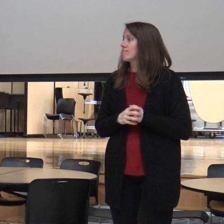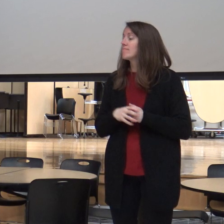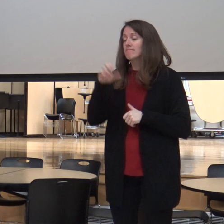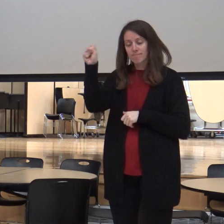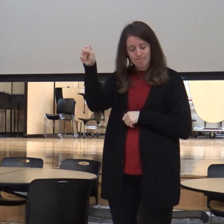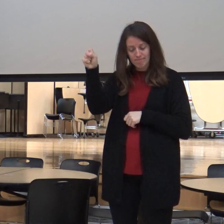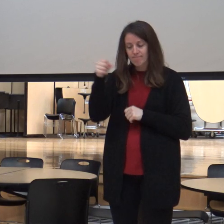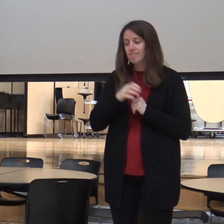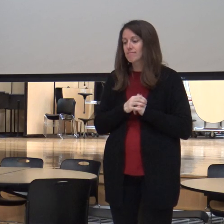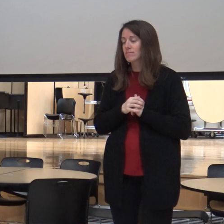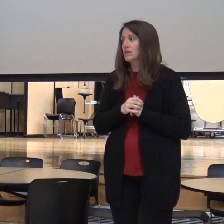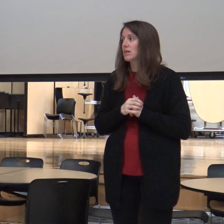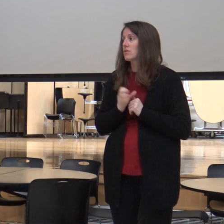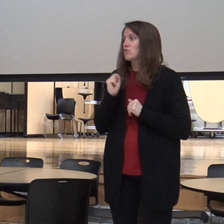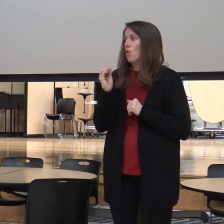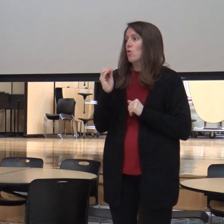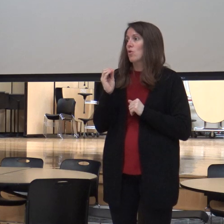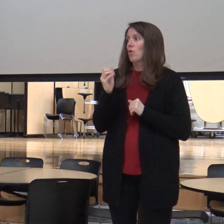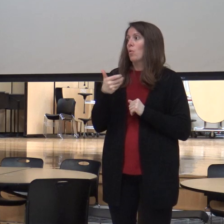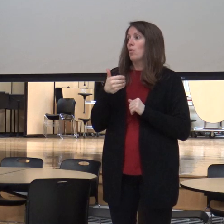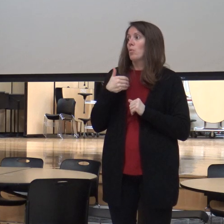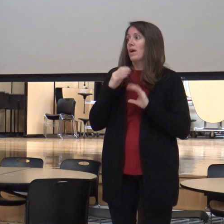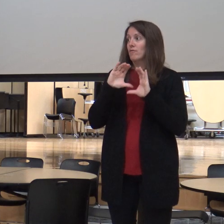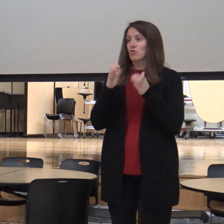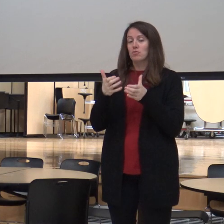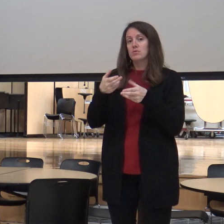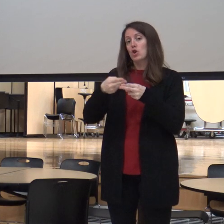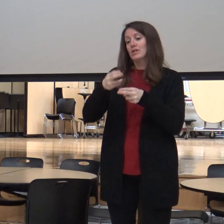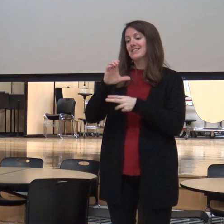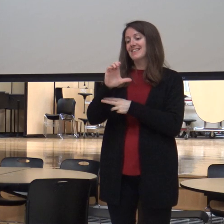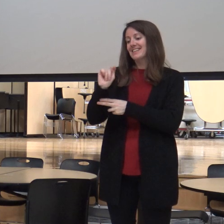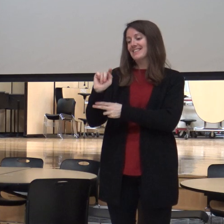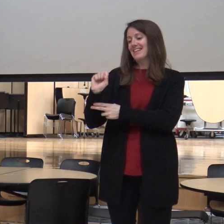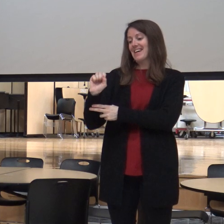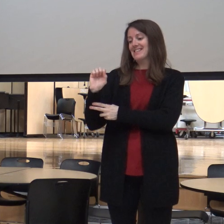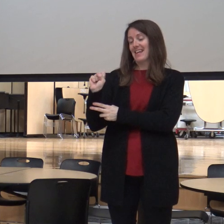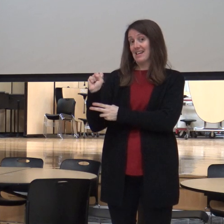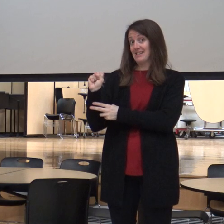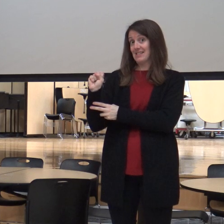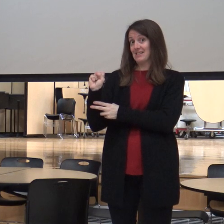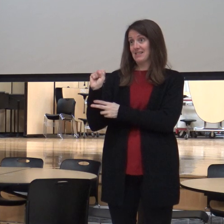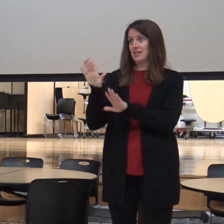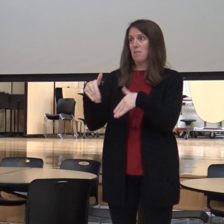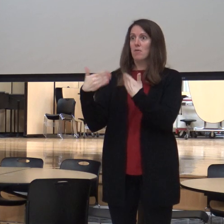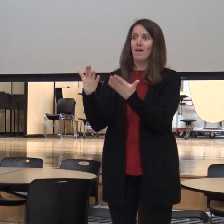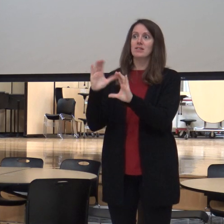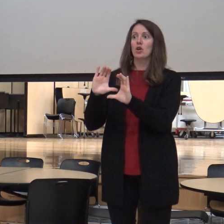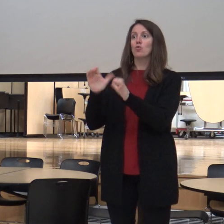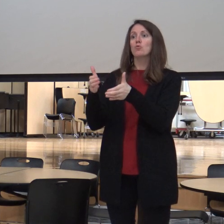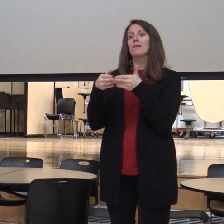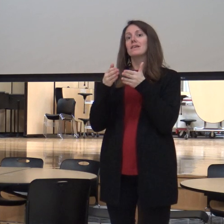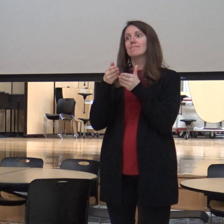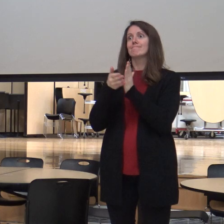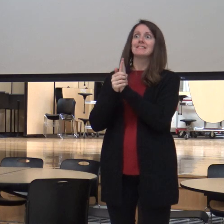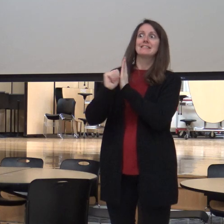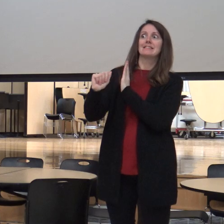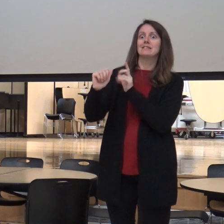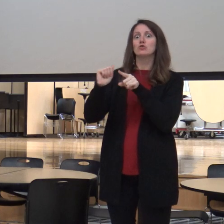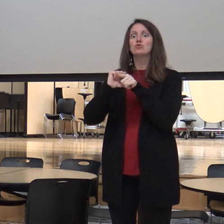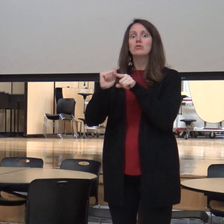Pines? Yeah, so they run groups called a CTSS that provides like group skills training and things like